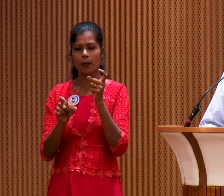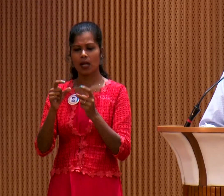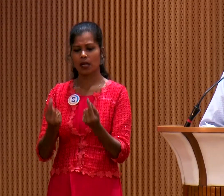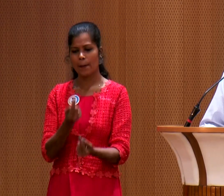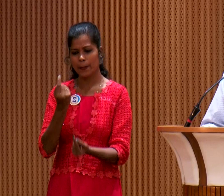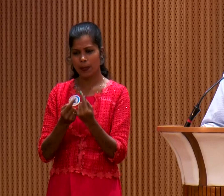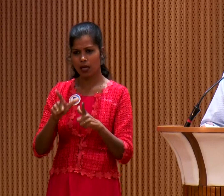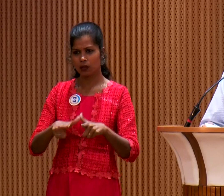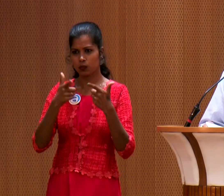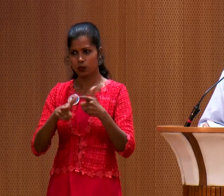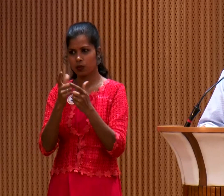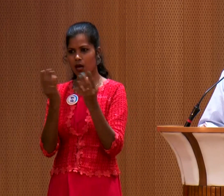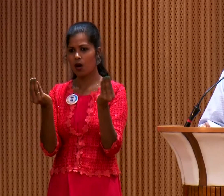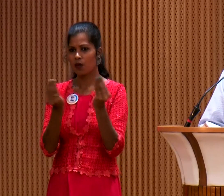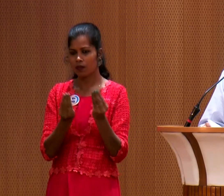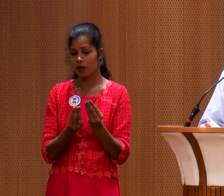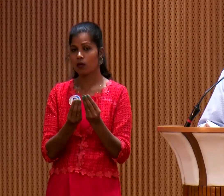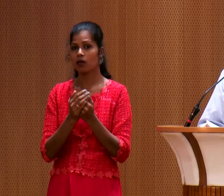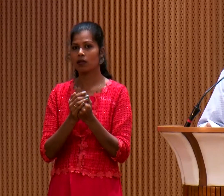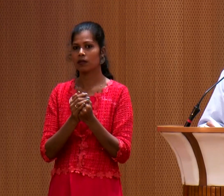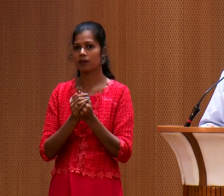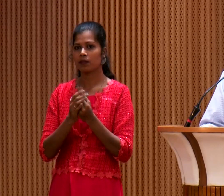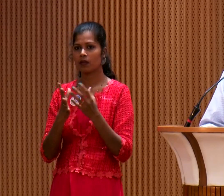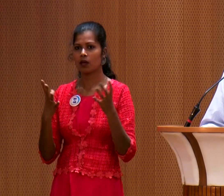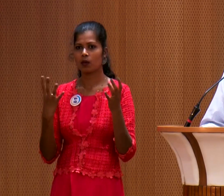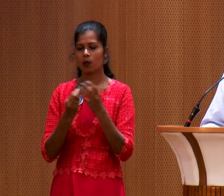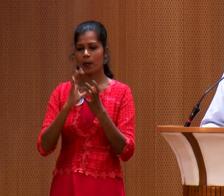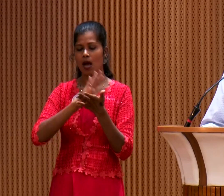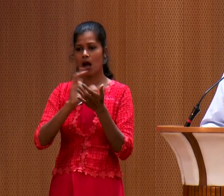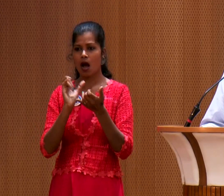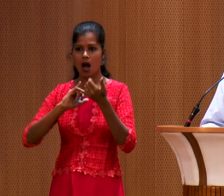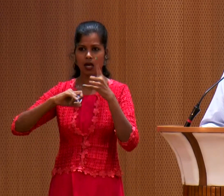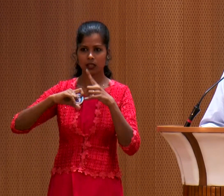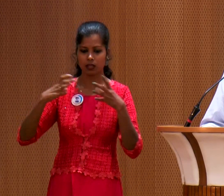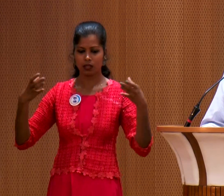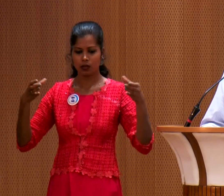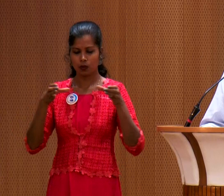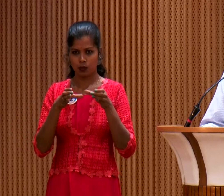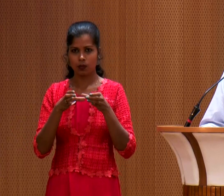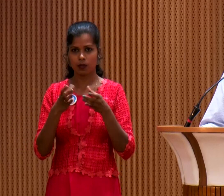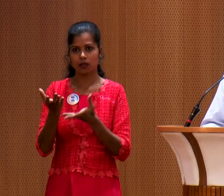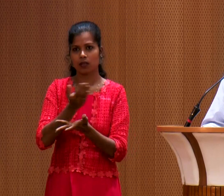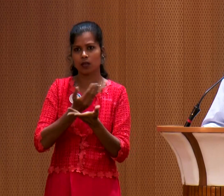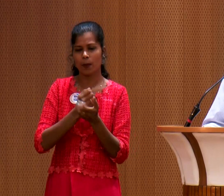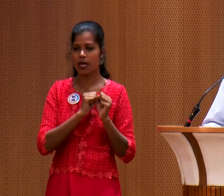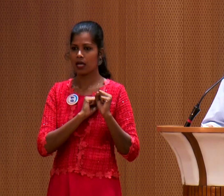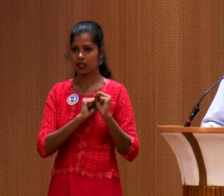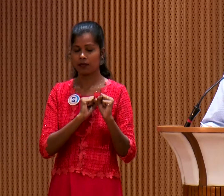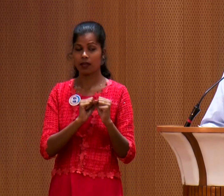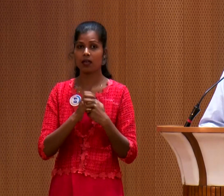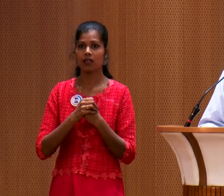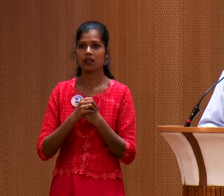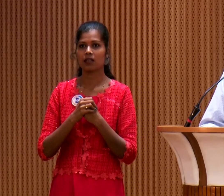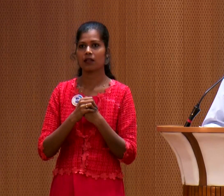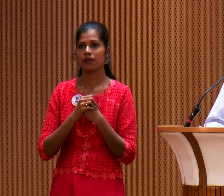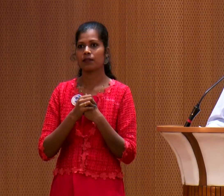plantations in Kerala means the collection of husk viably is difficult,